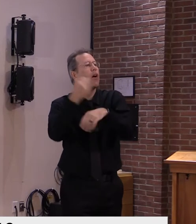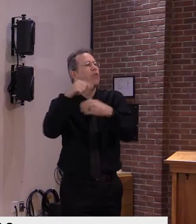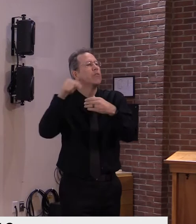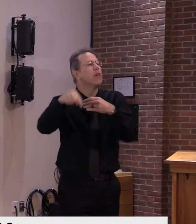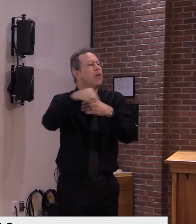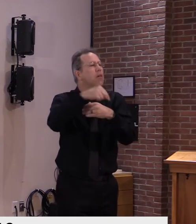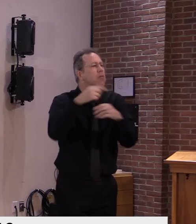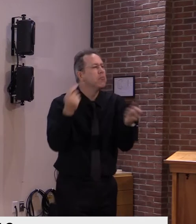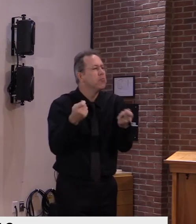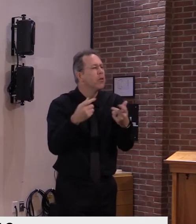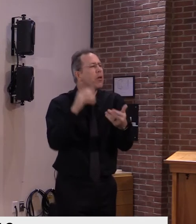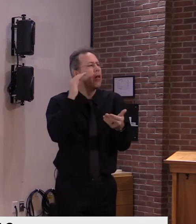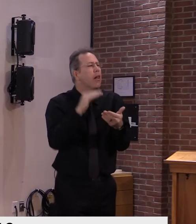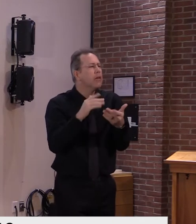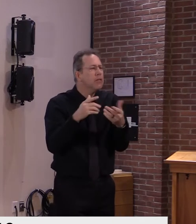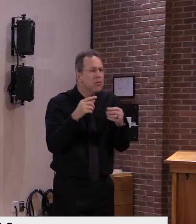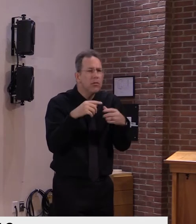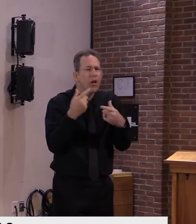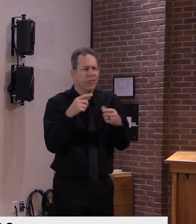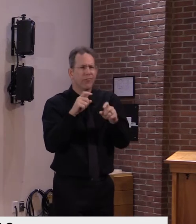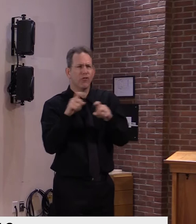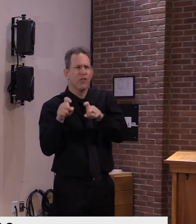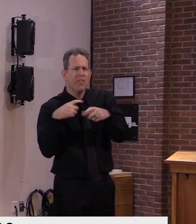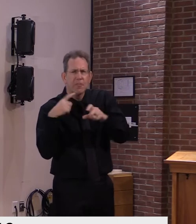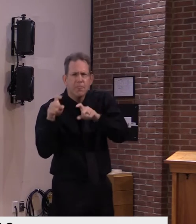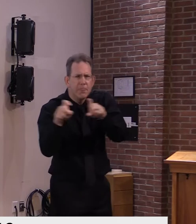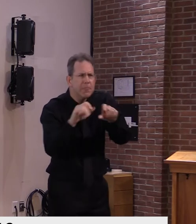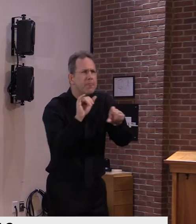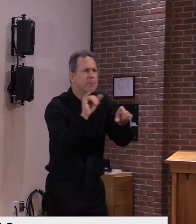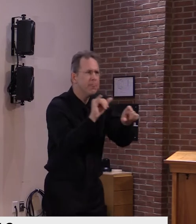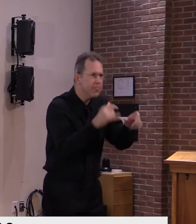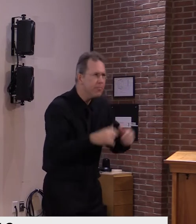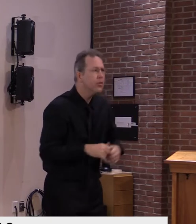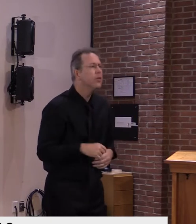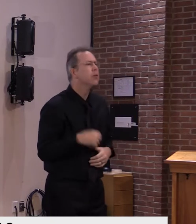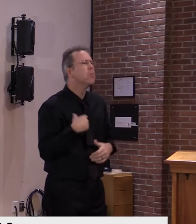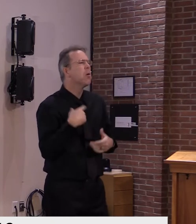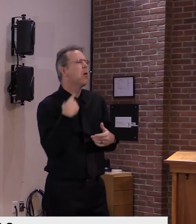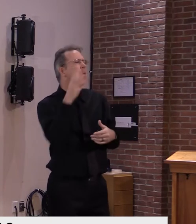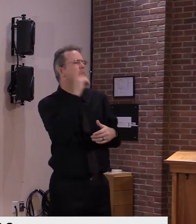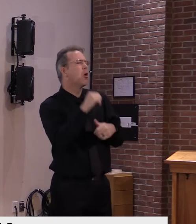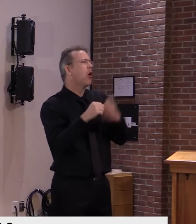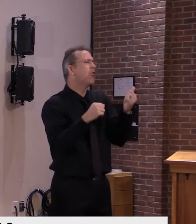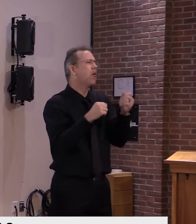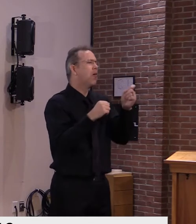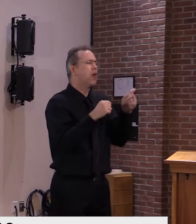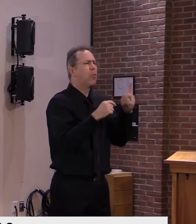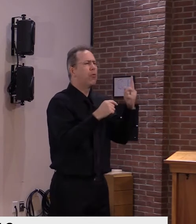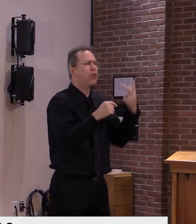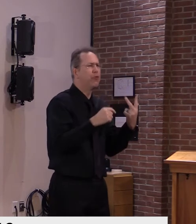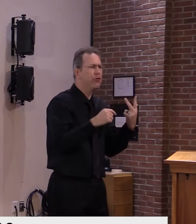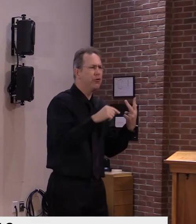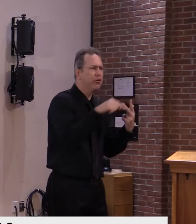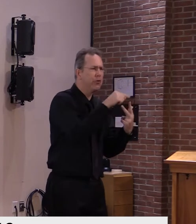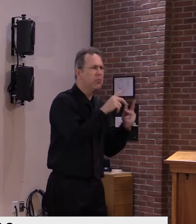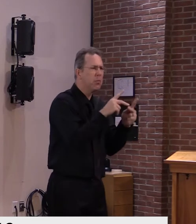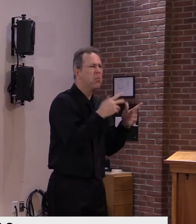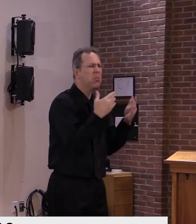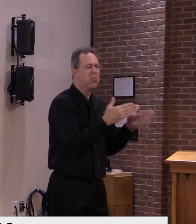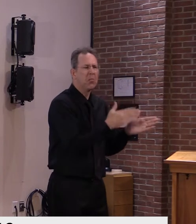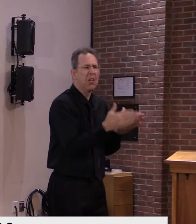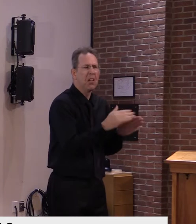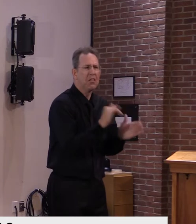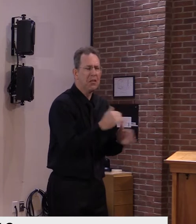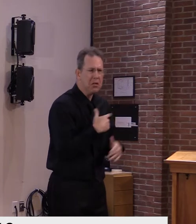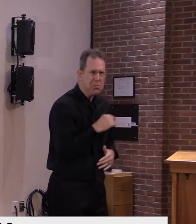conducted by other entities that estimated about a third of Americans planned to do so. Such